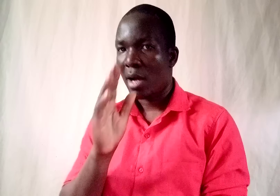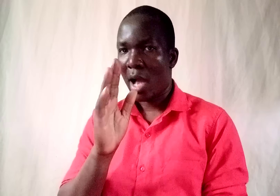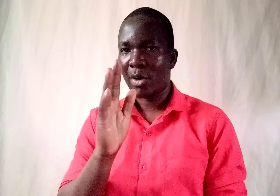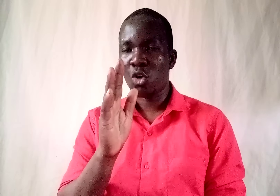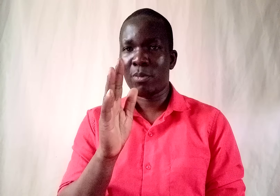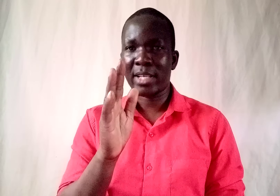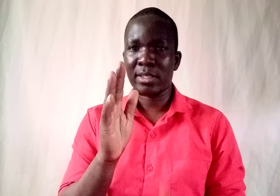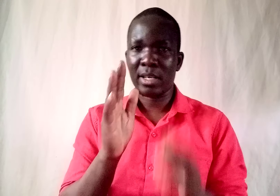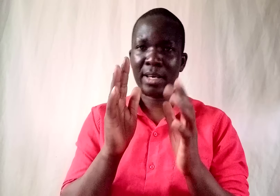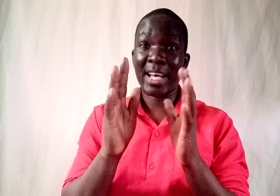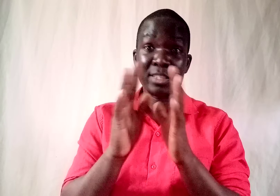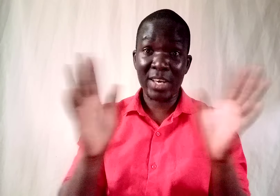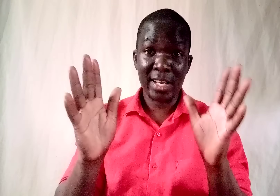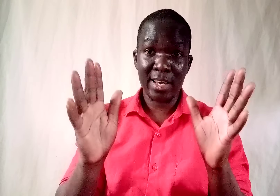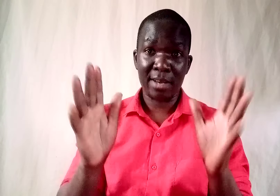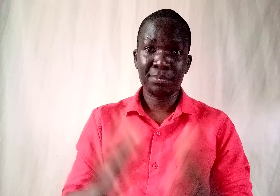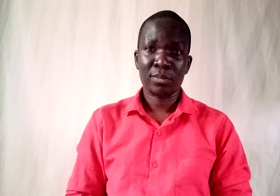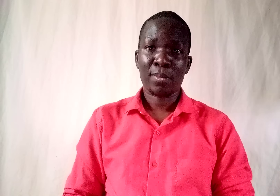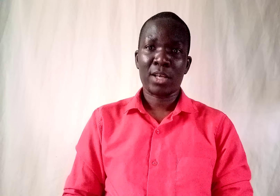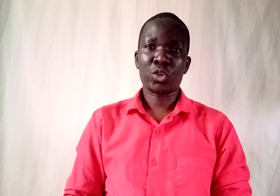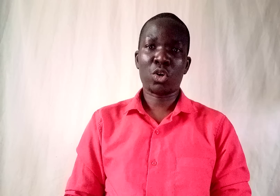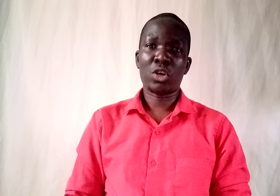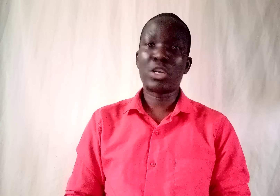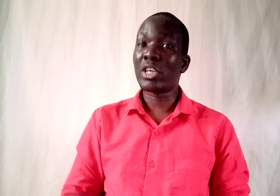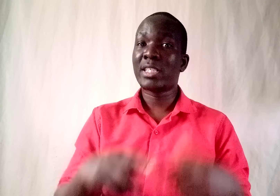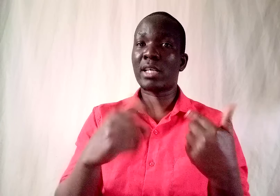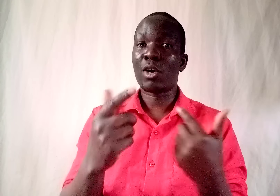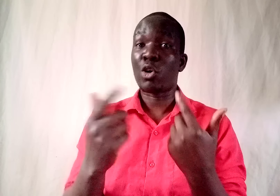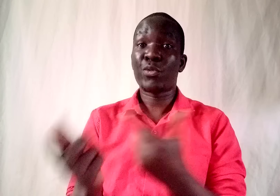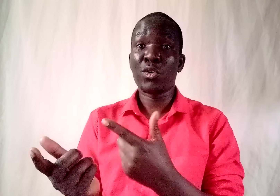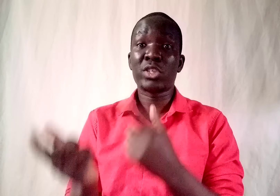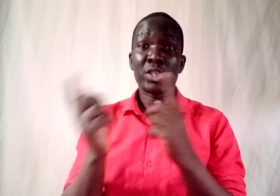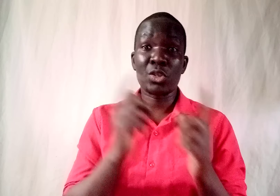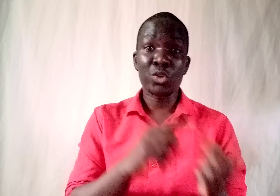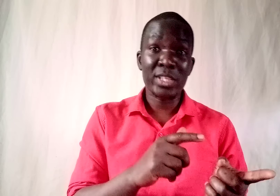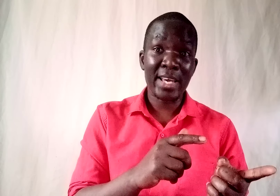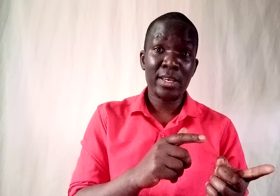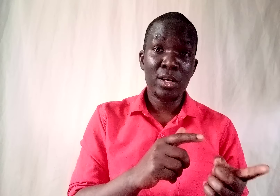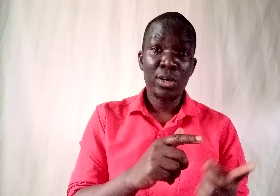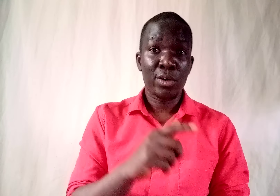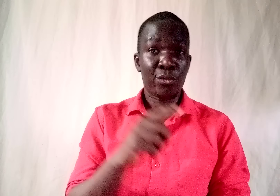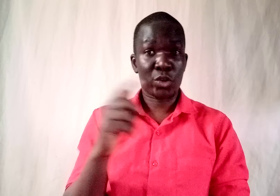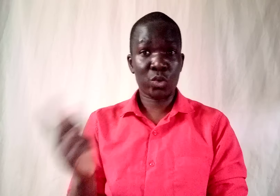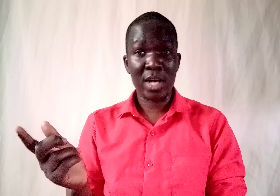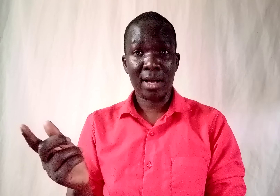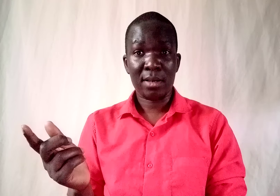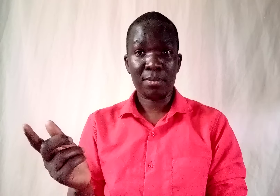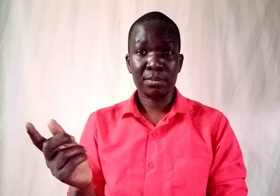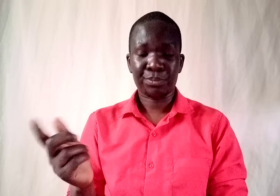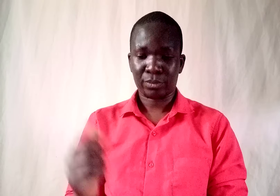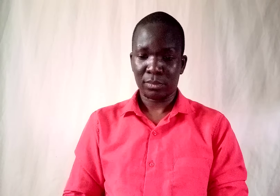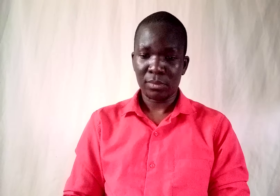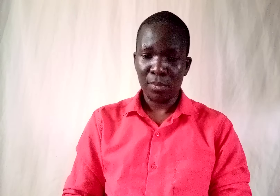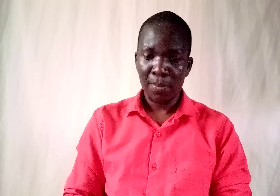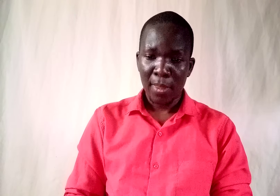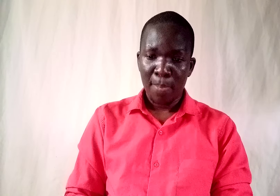I want to hope that that's very clear. So don't confuse Tuesday for sugar.